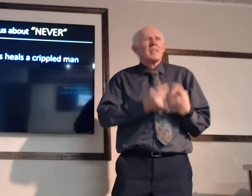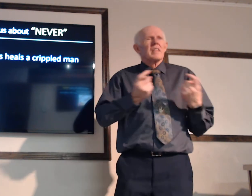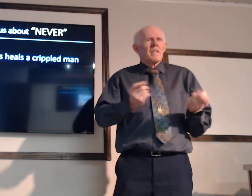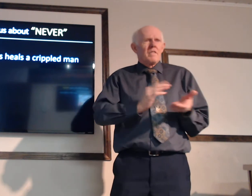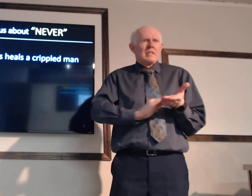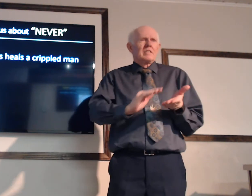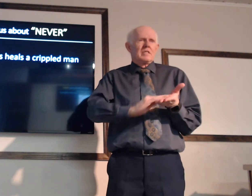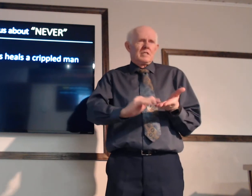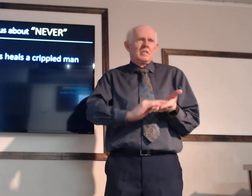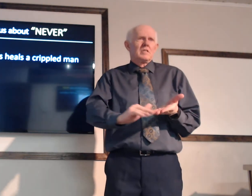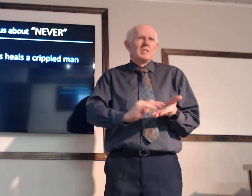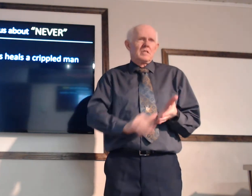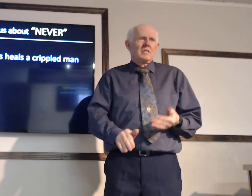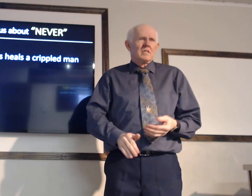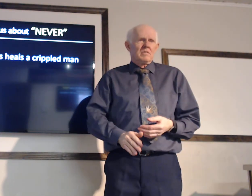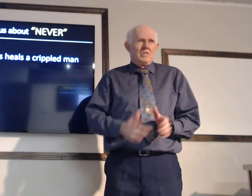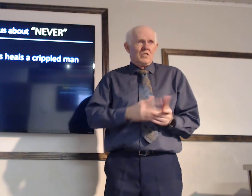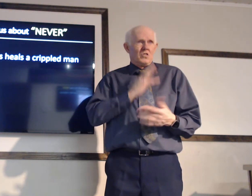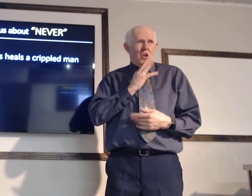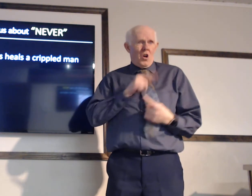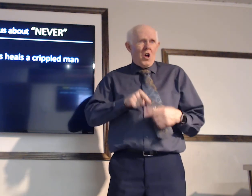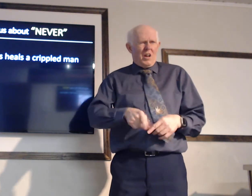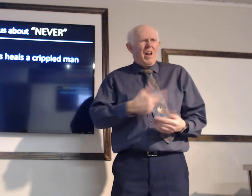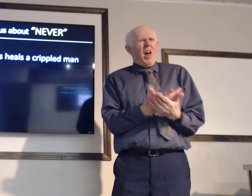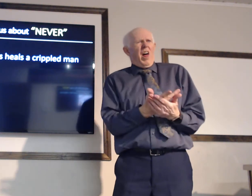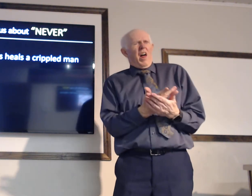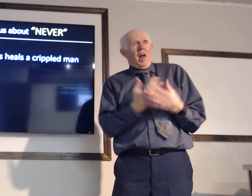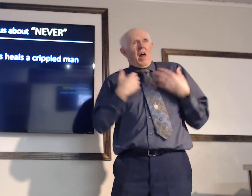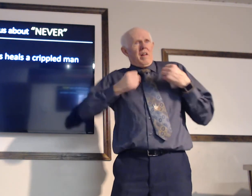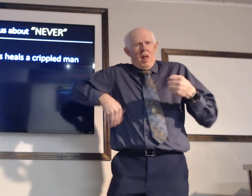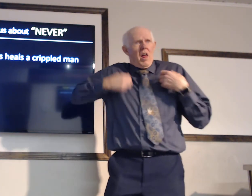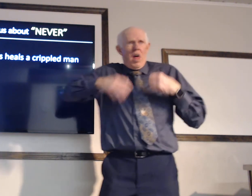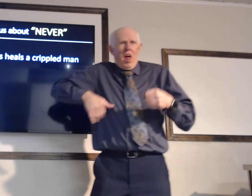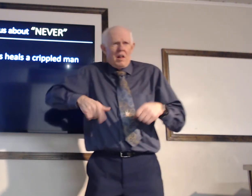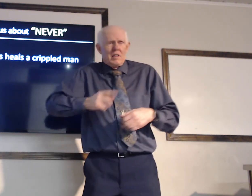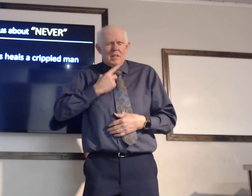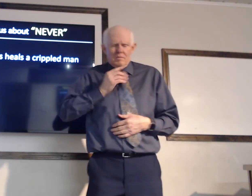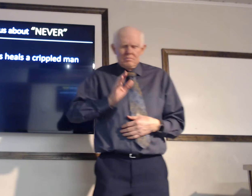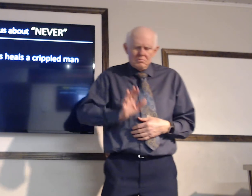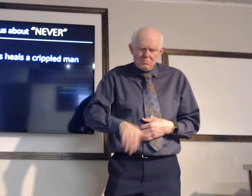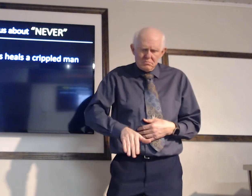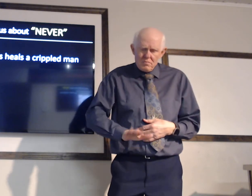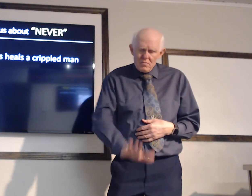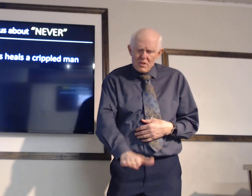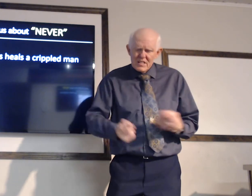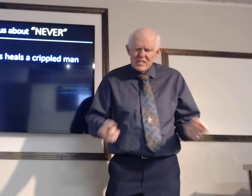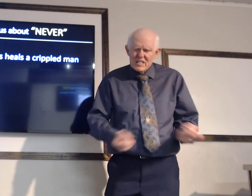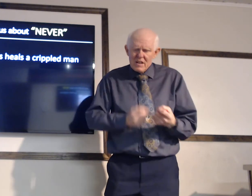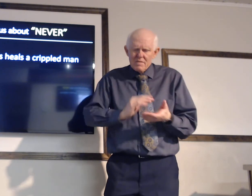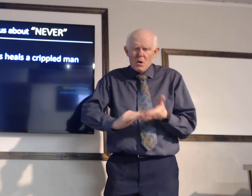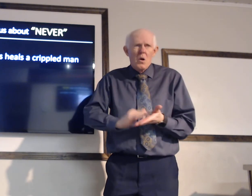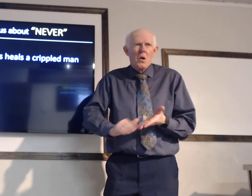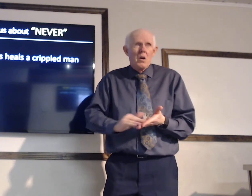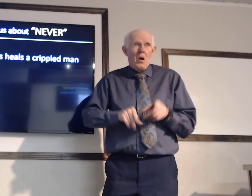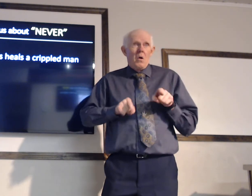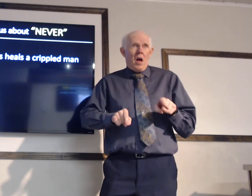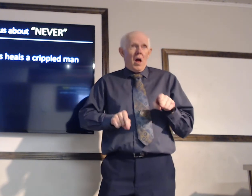And Jesus said, "Your sins are forgiven." He was talking to the man who was laying there. He said, "Your sins are